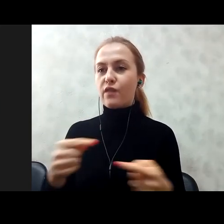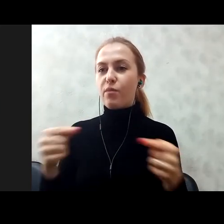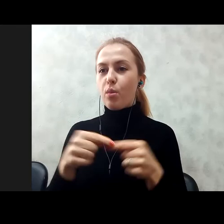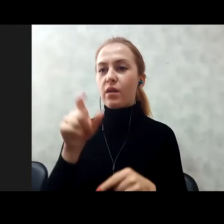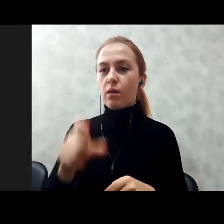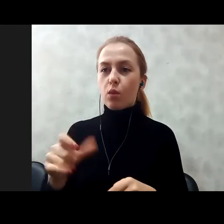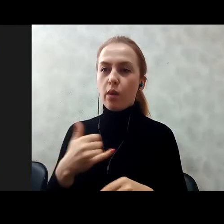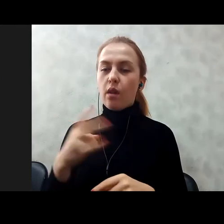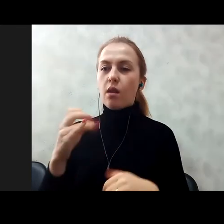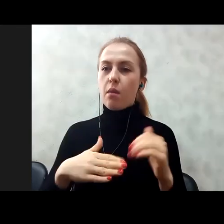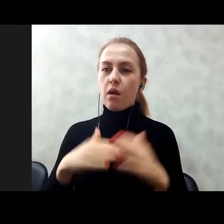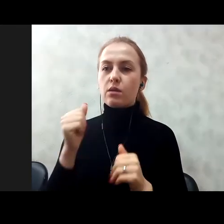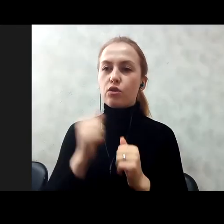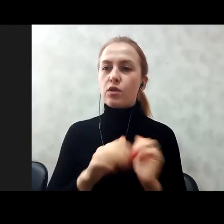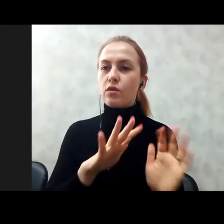because in practice